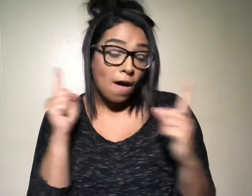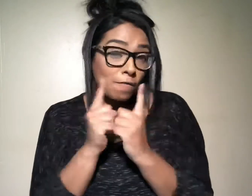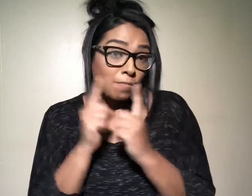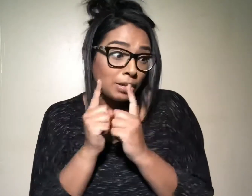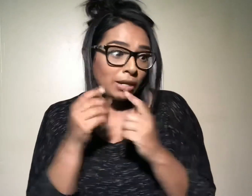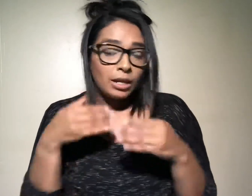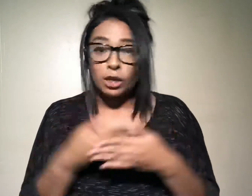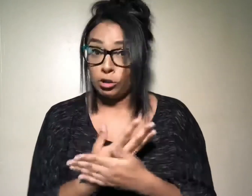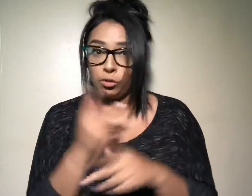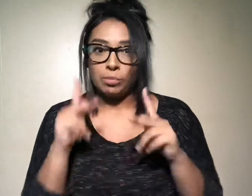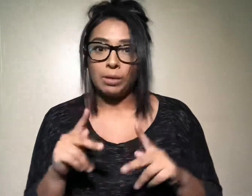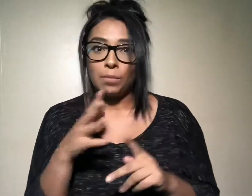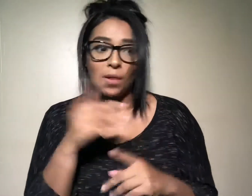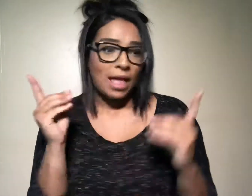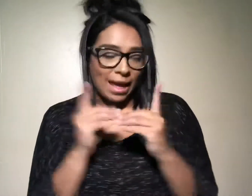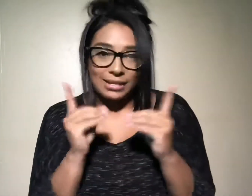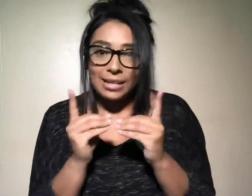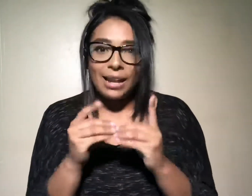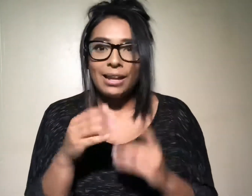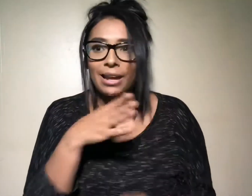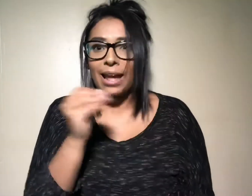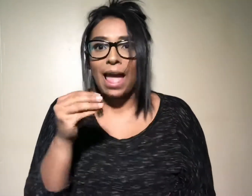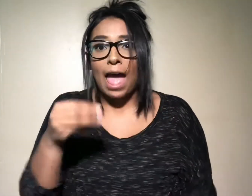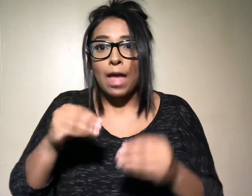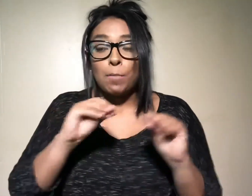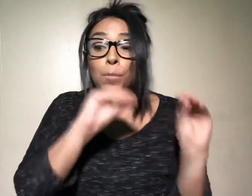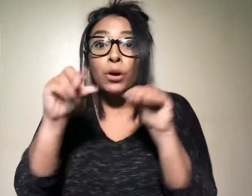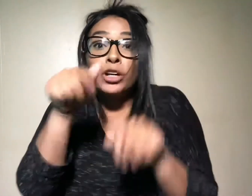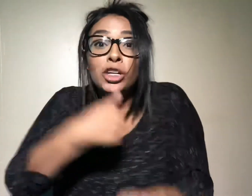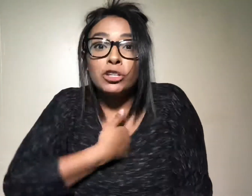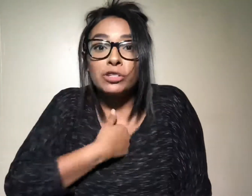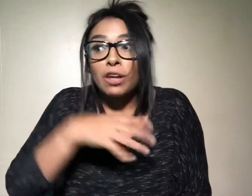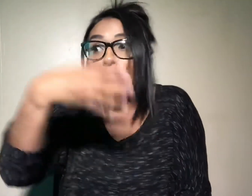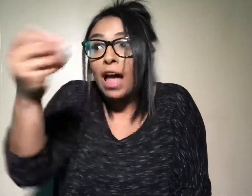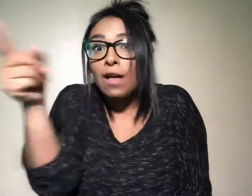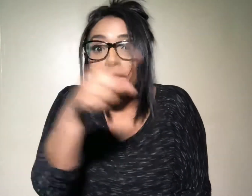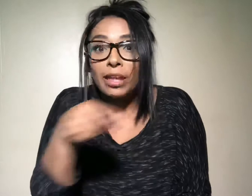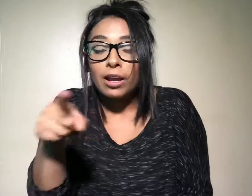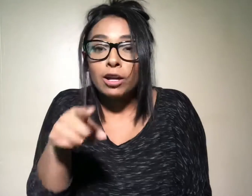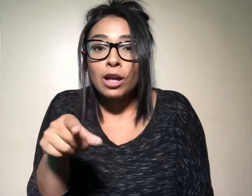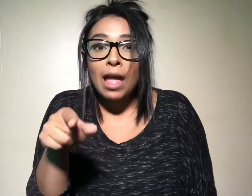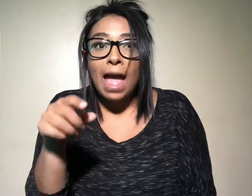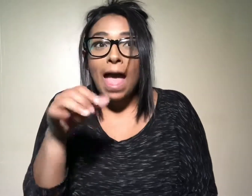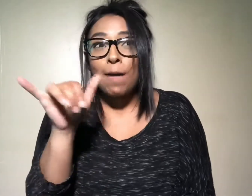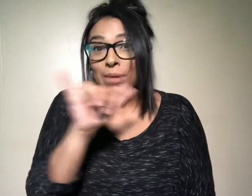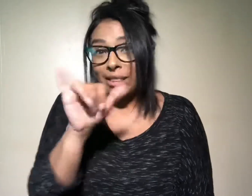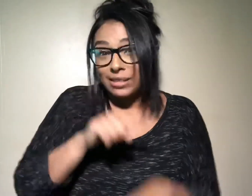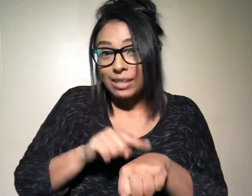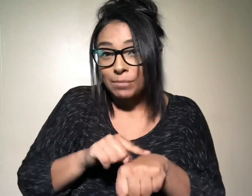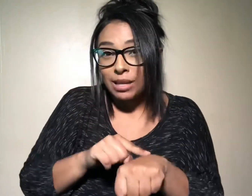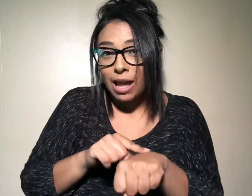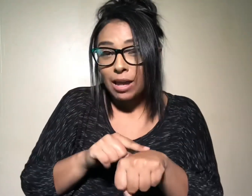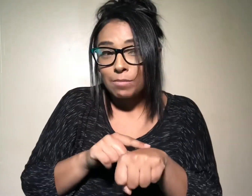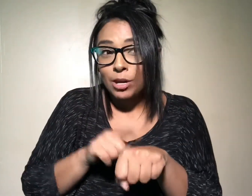capable of meeting new people and dating and putting yourself out there, and at the same